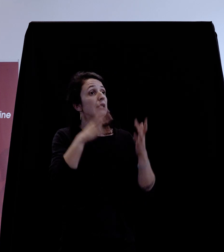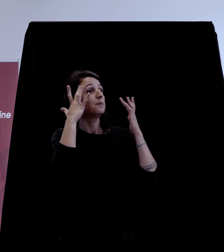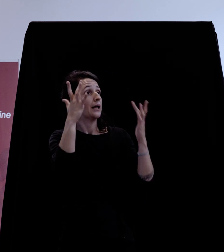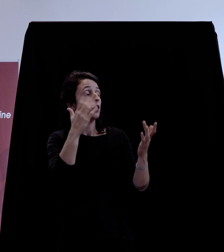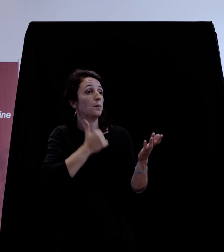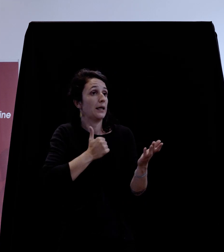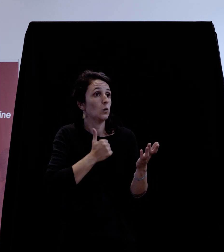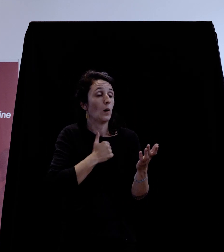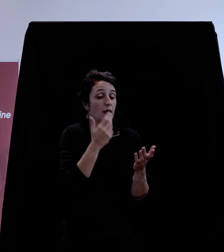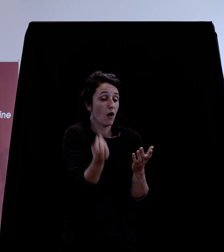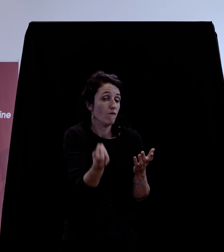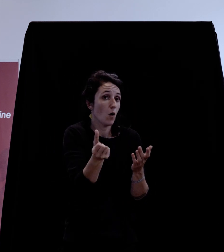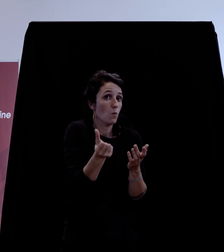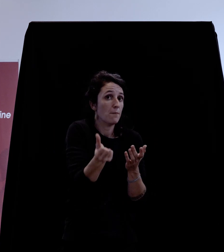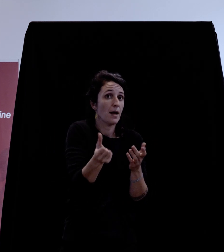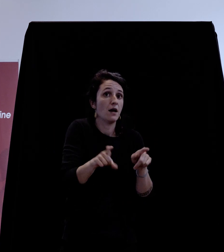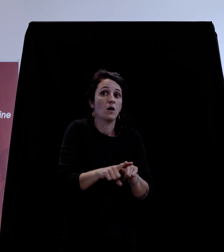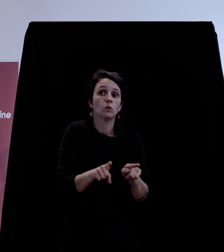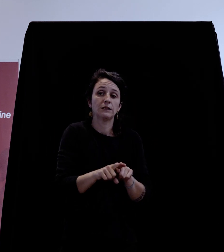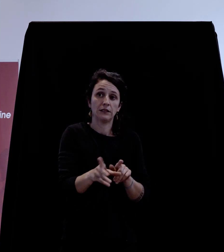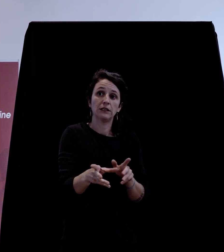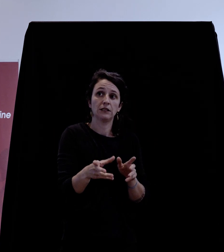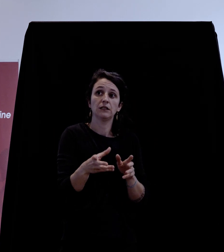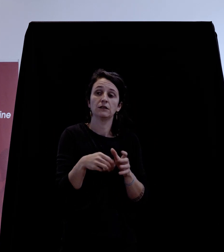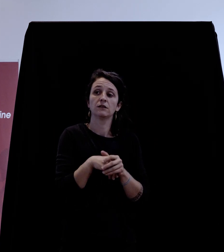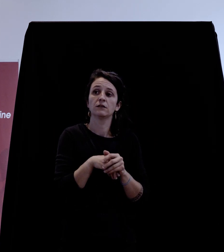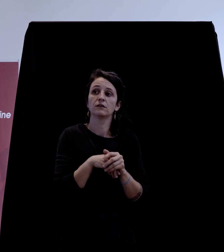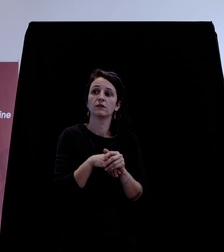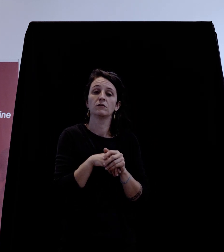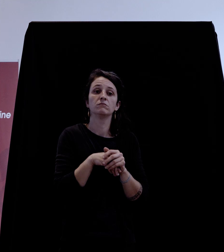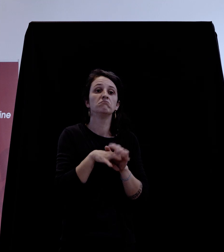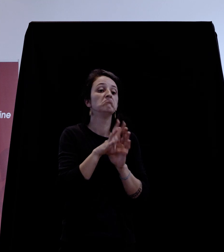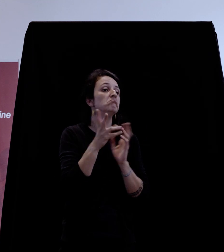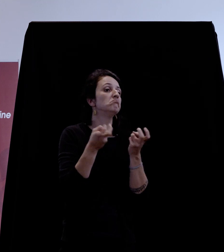age today, going back, what are the kinds of things that have happened to them? And I'll talk about that.